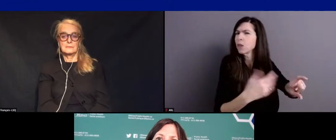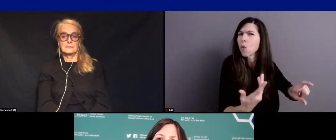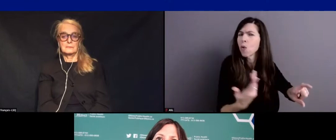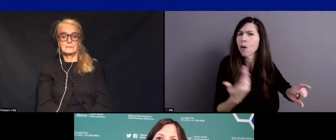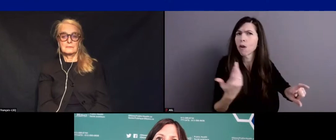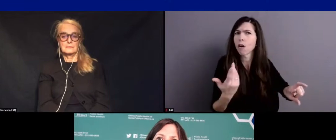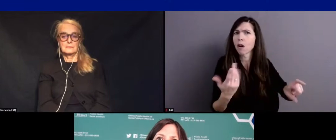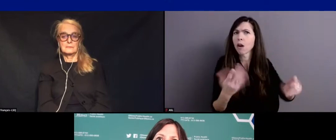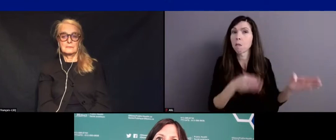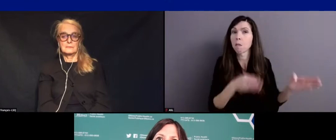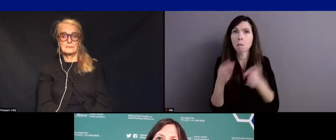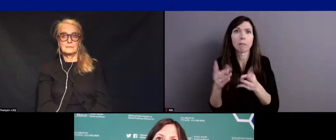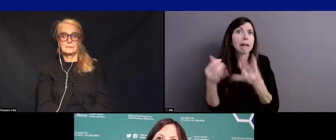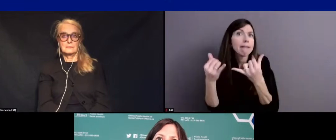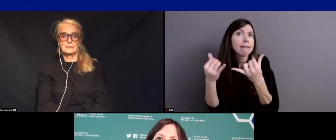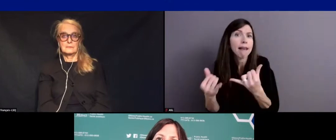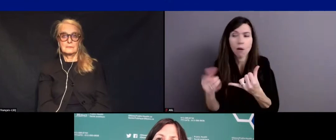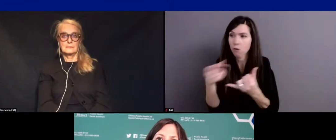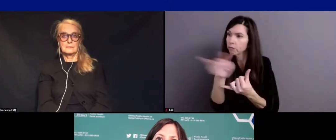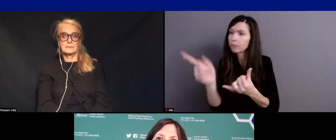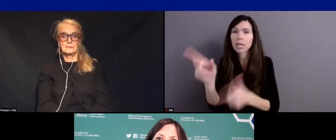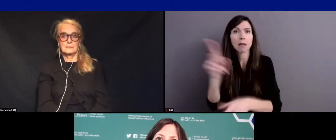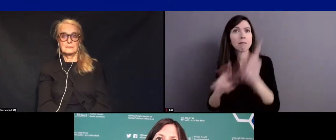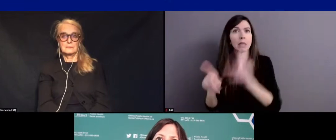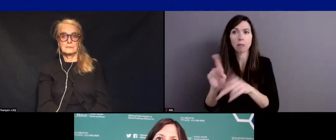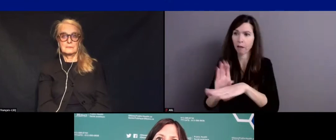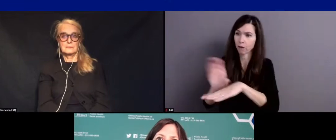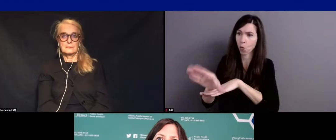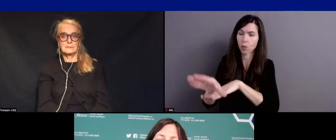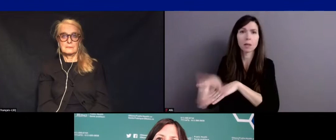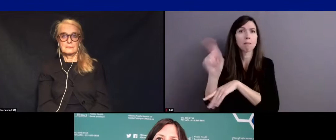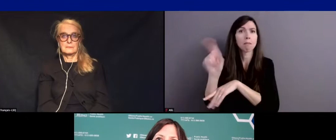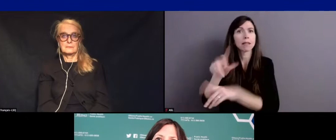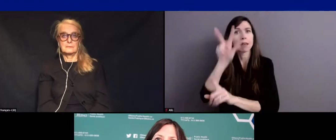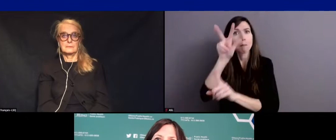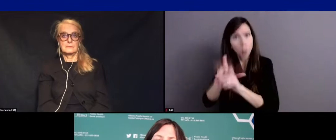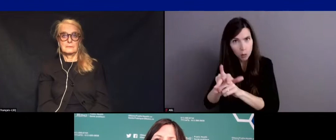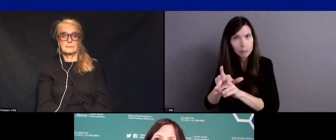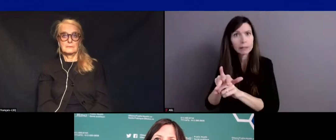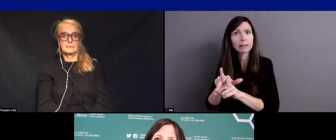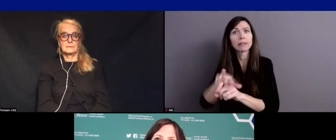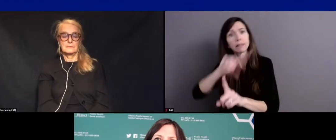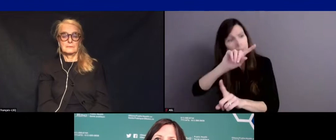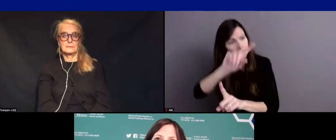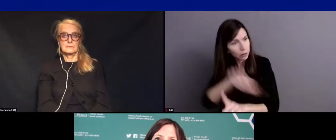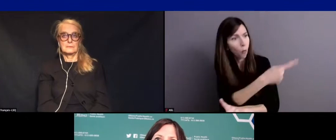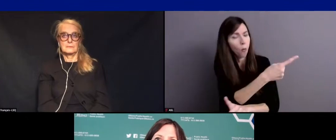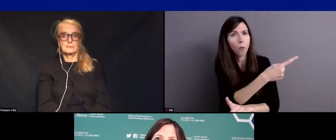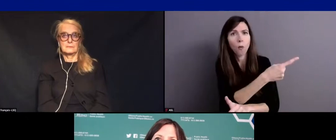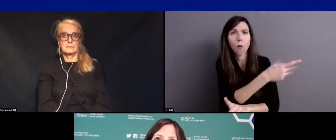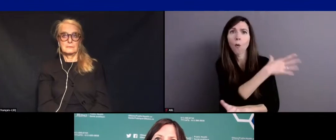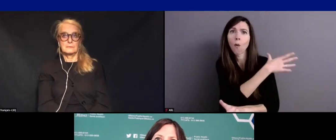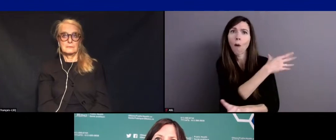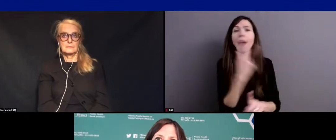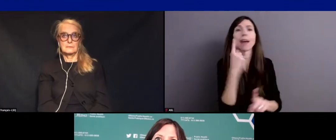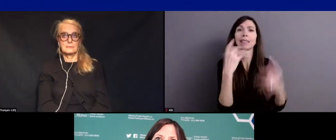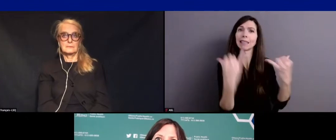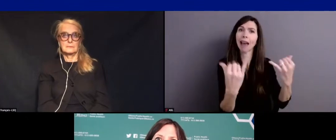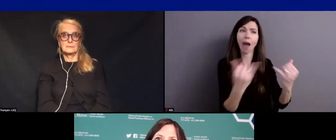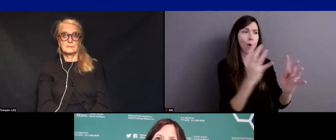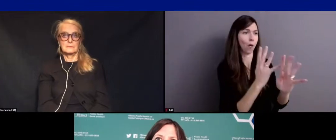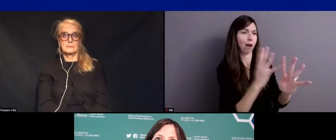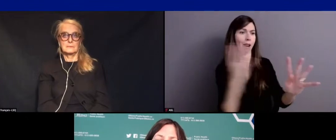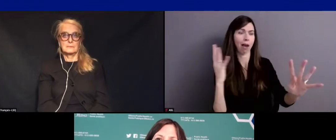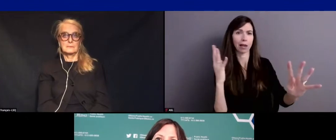that people now have to book an appointment to get tested at assessment centers, and the lineups are